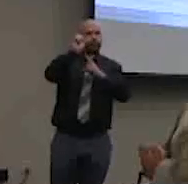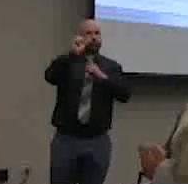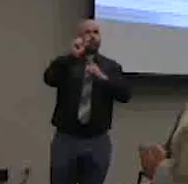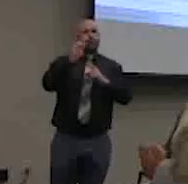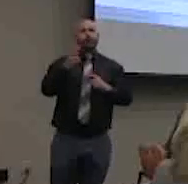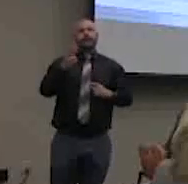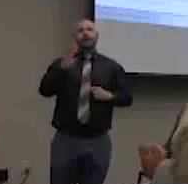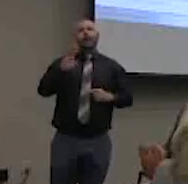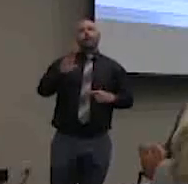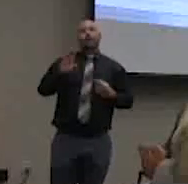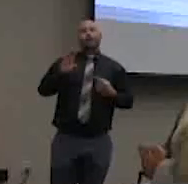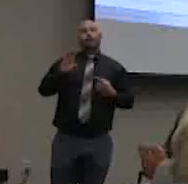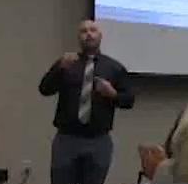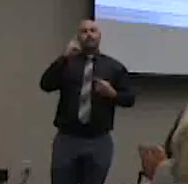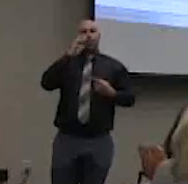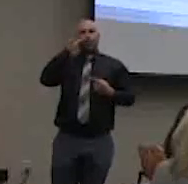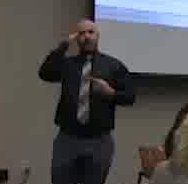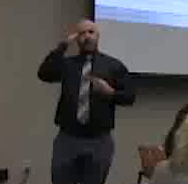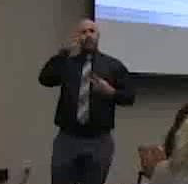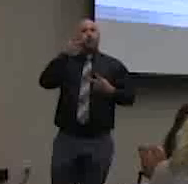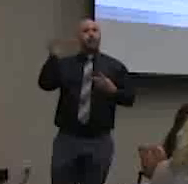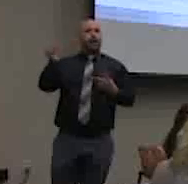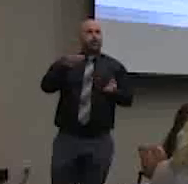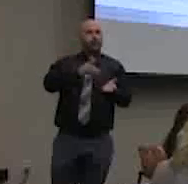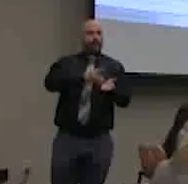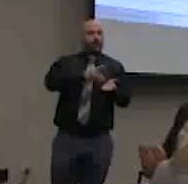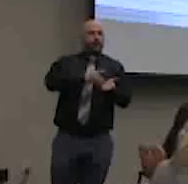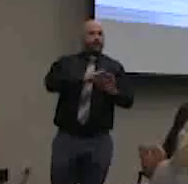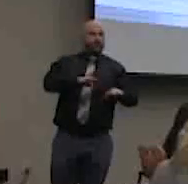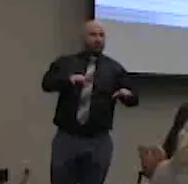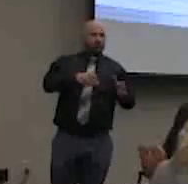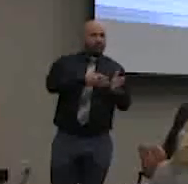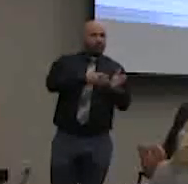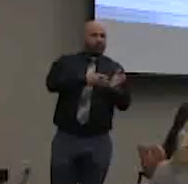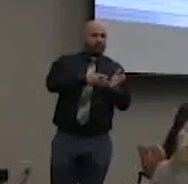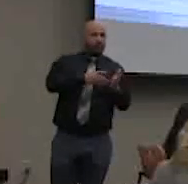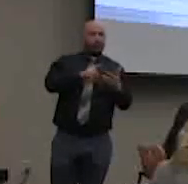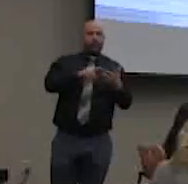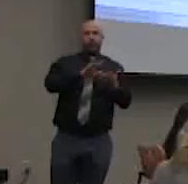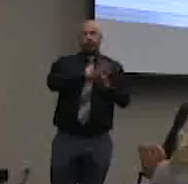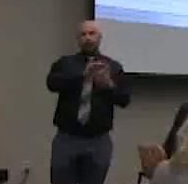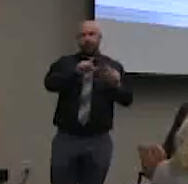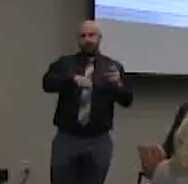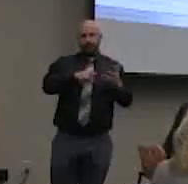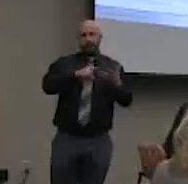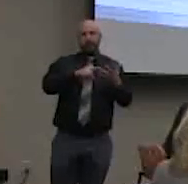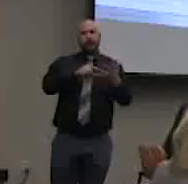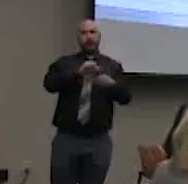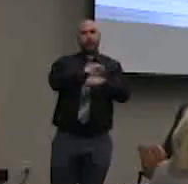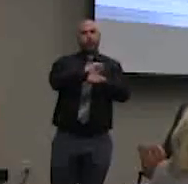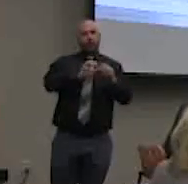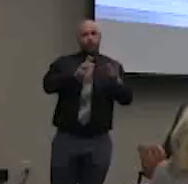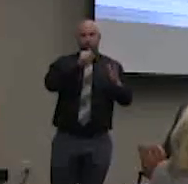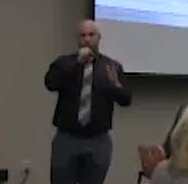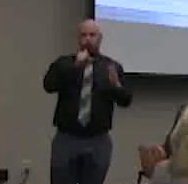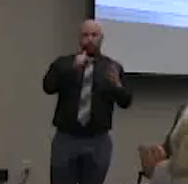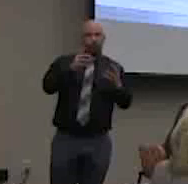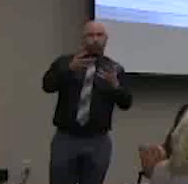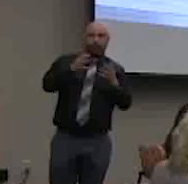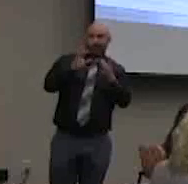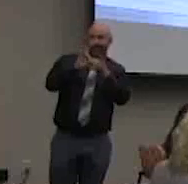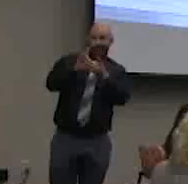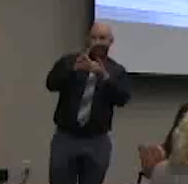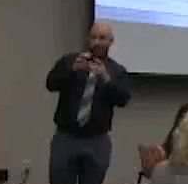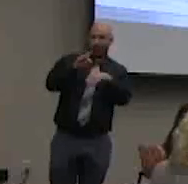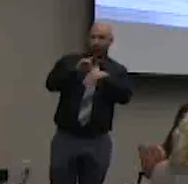for pediatricians, for school system employees that are maybe less connected to early childhood, for business and industry that's trying to think about, gosh, I